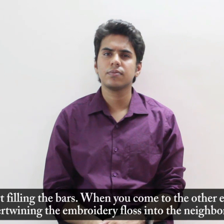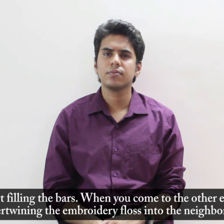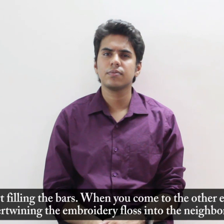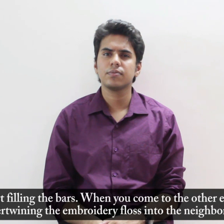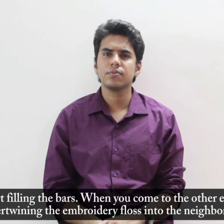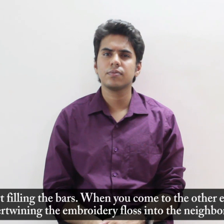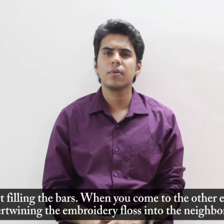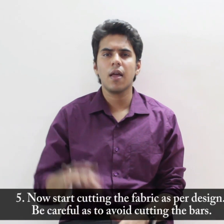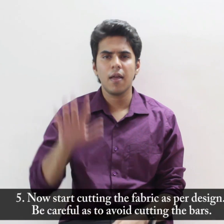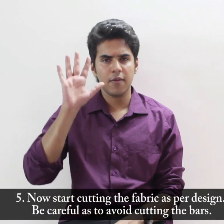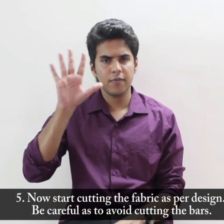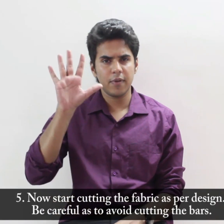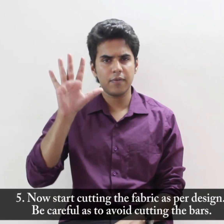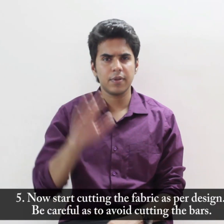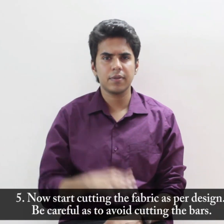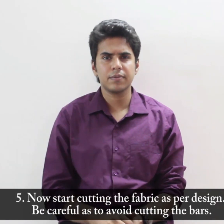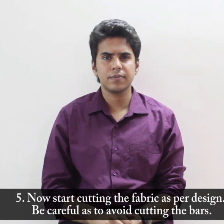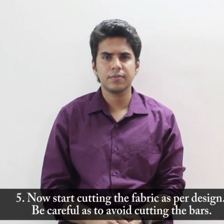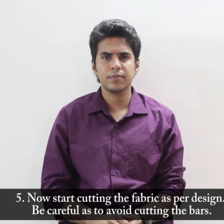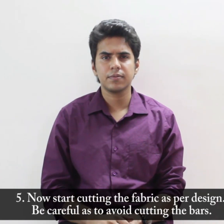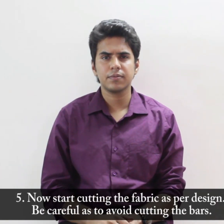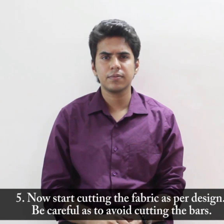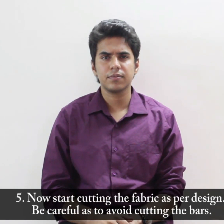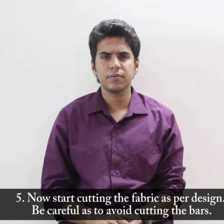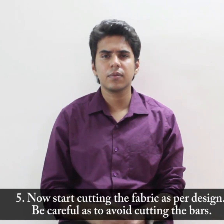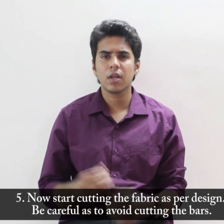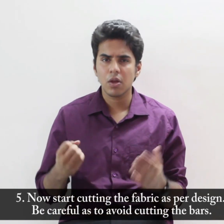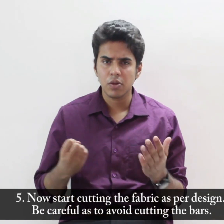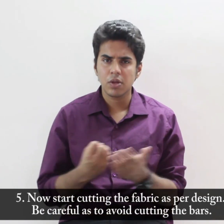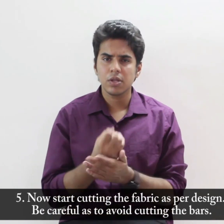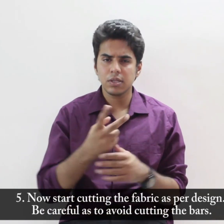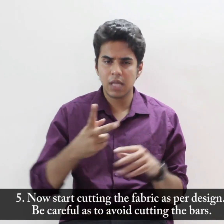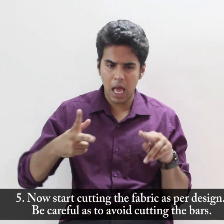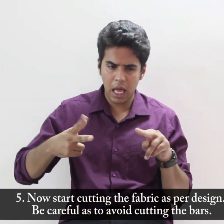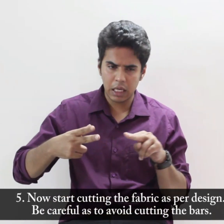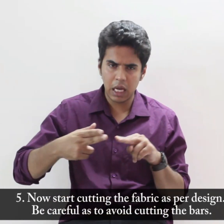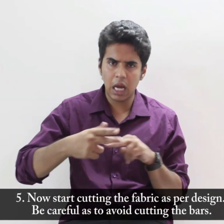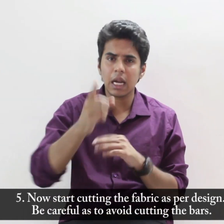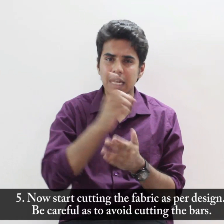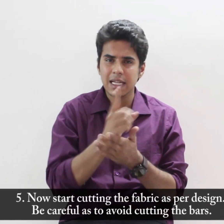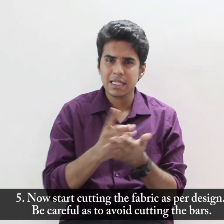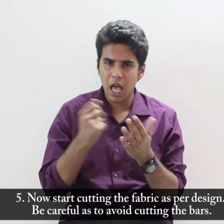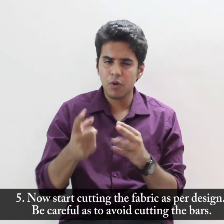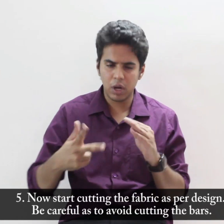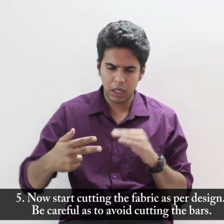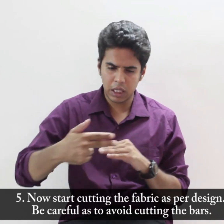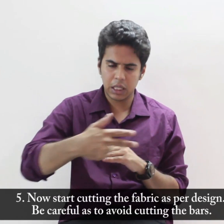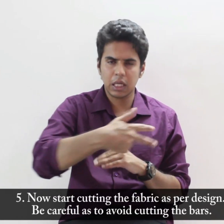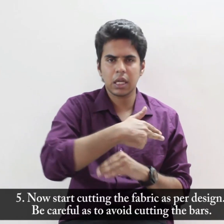Number 5. Now start cutting the fabric as per design. Be careful as to avoid cutting the bars.